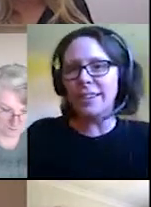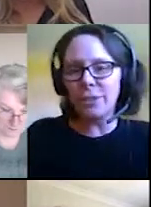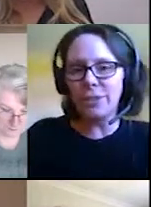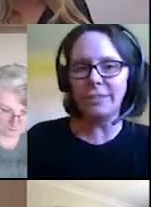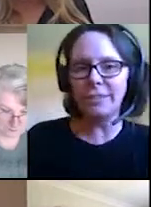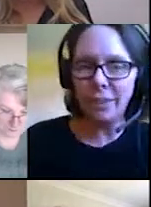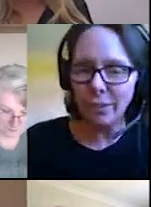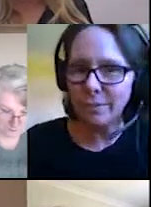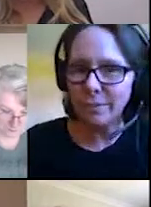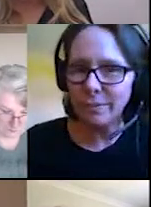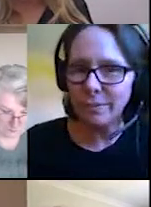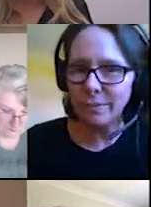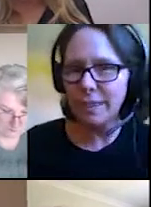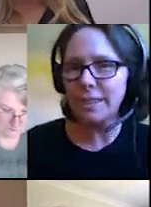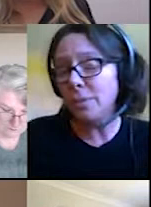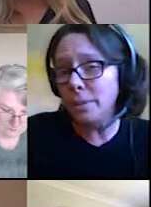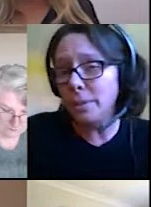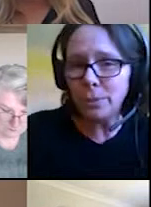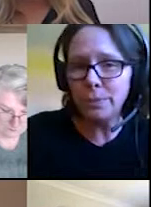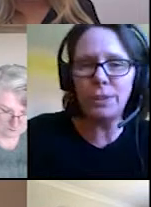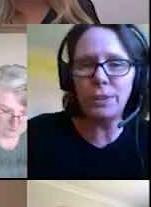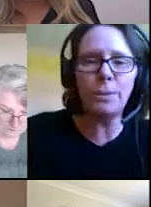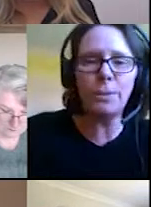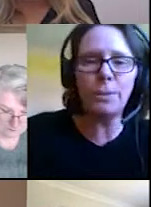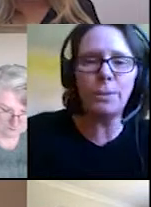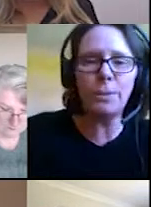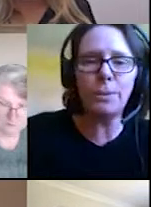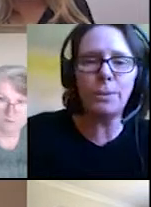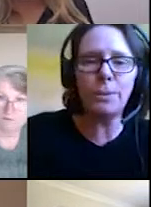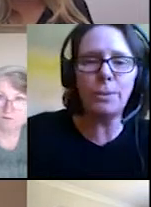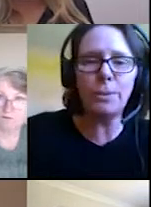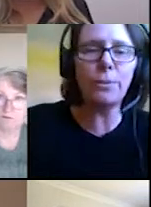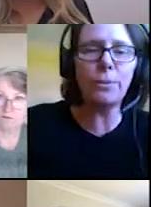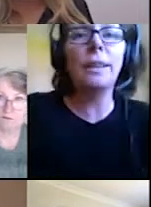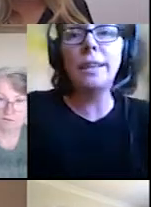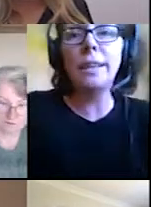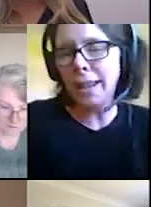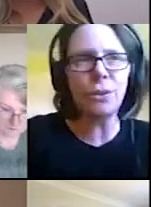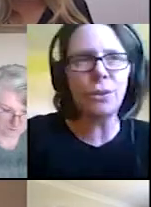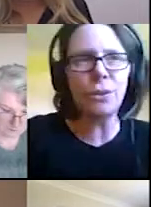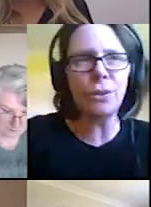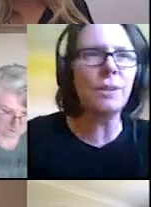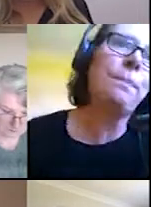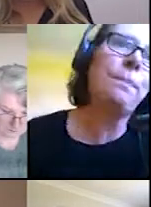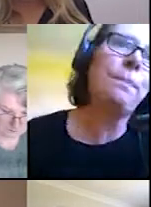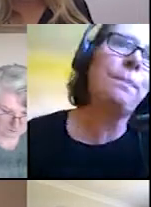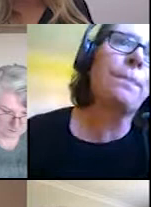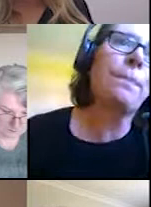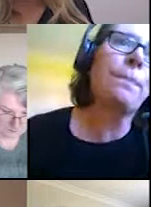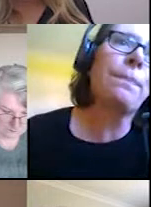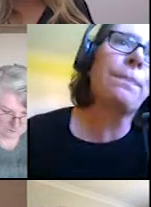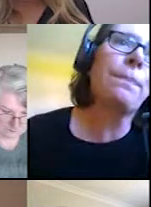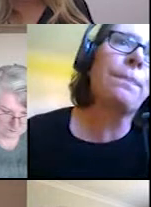signs there are not, necessarily going to be the most valuable in terms of thinking about that language and those